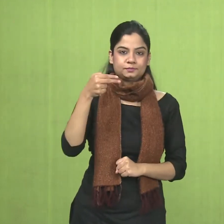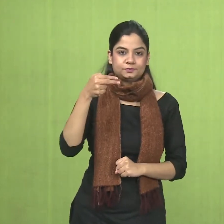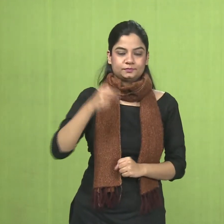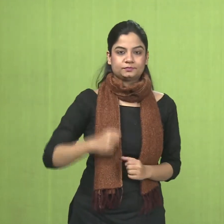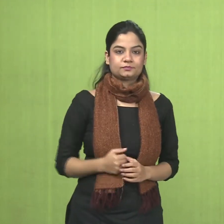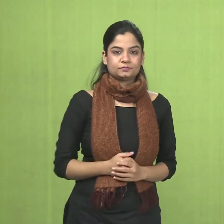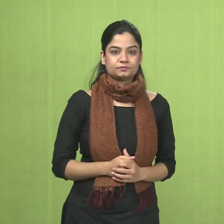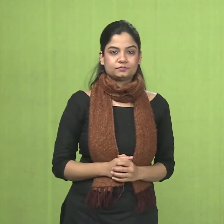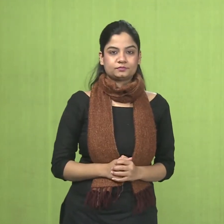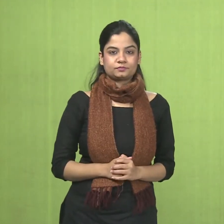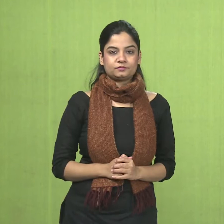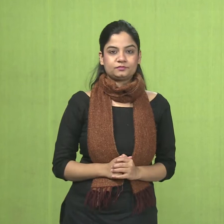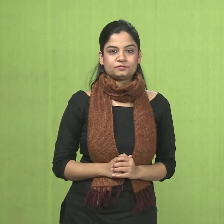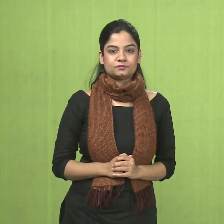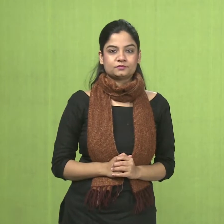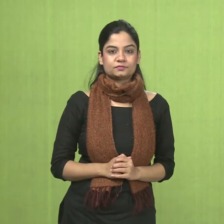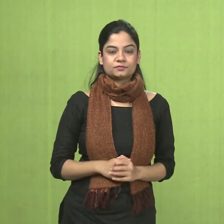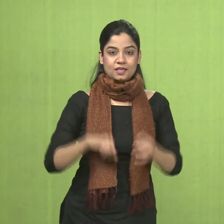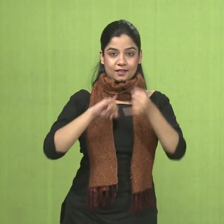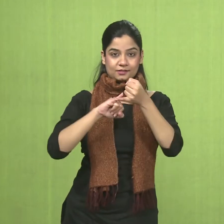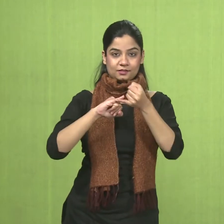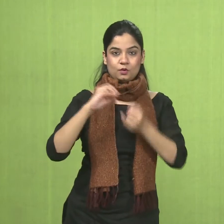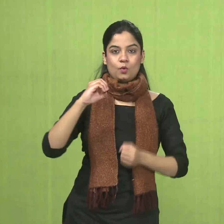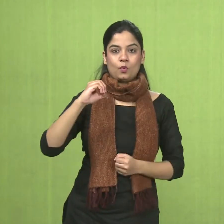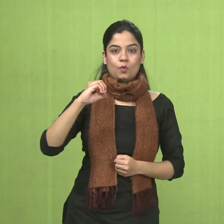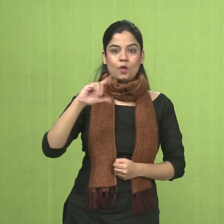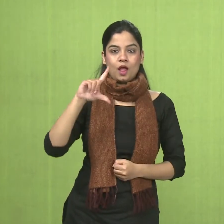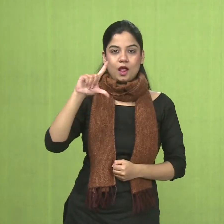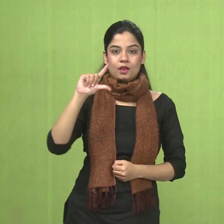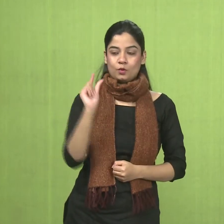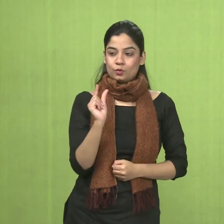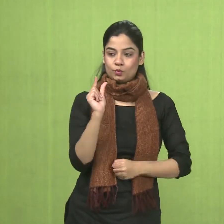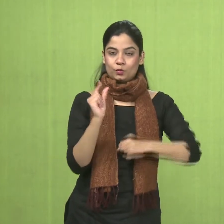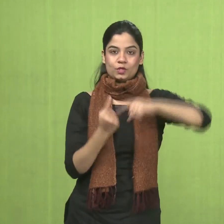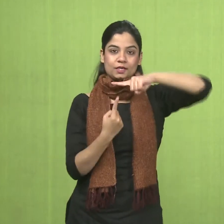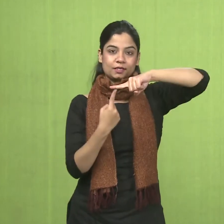Solution. It means of solving a problem or dealing with a difficult situation.